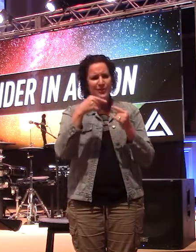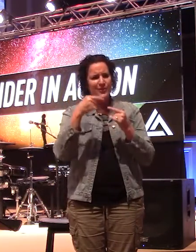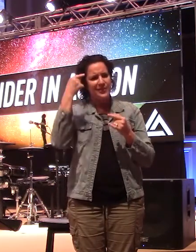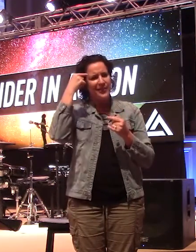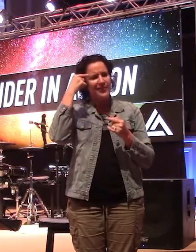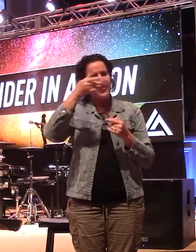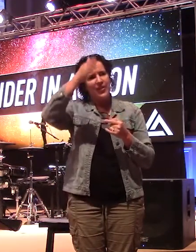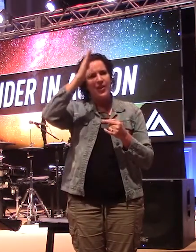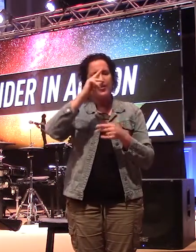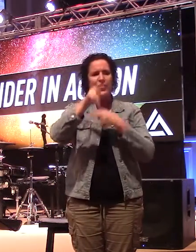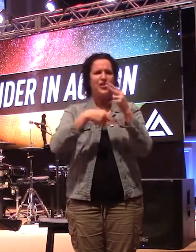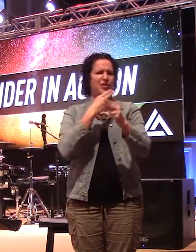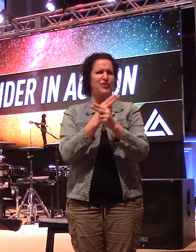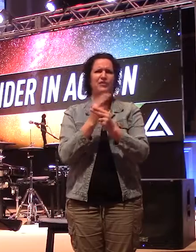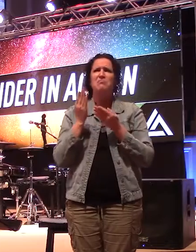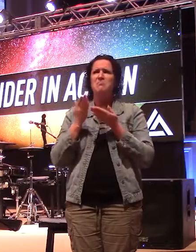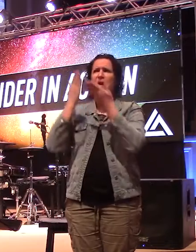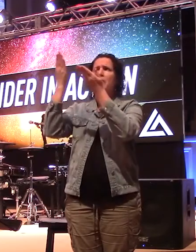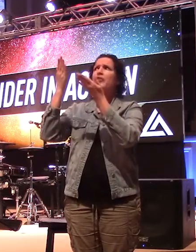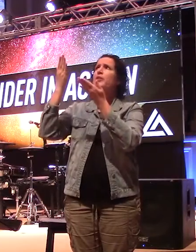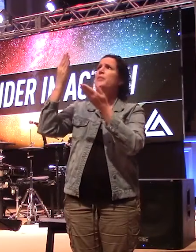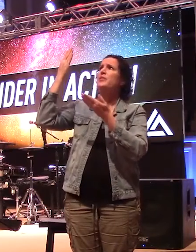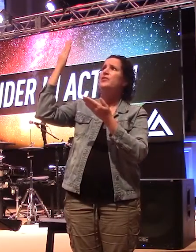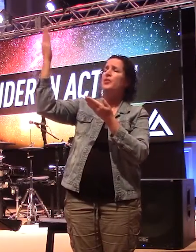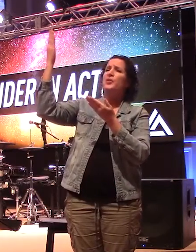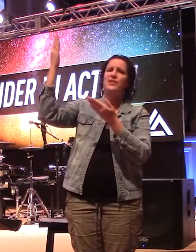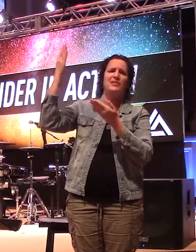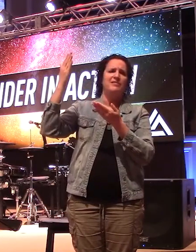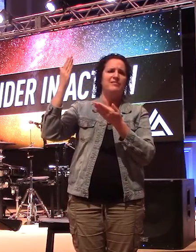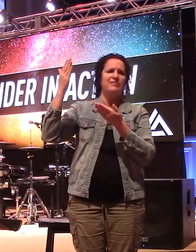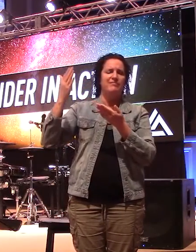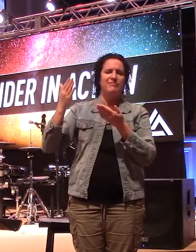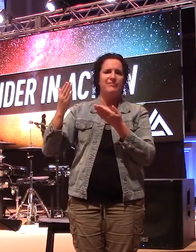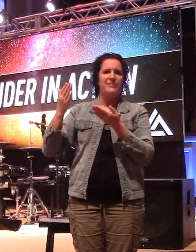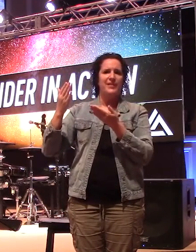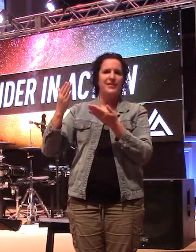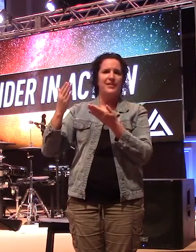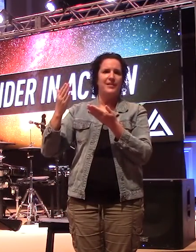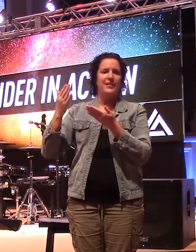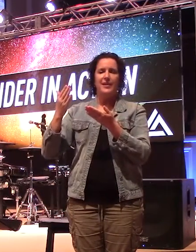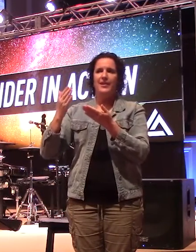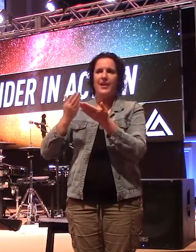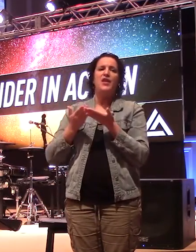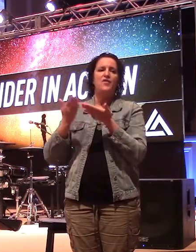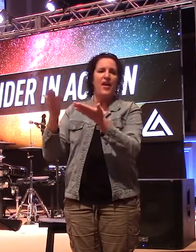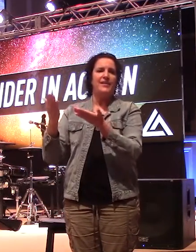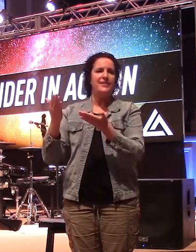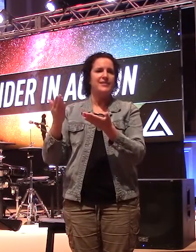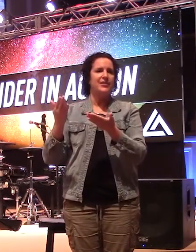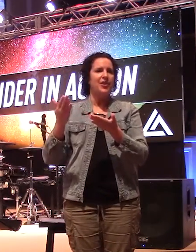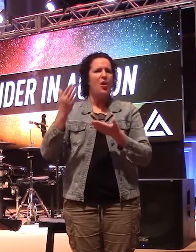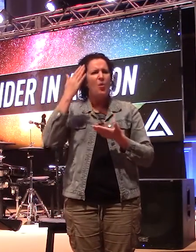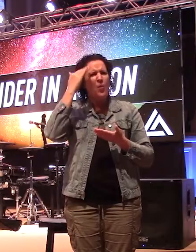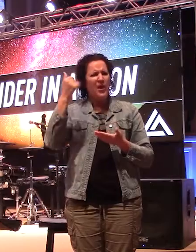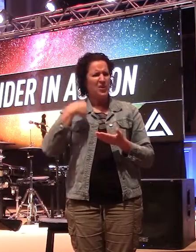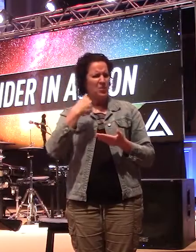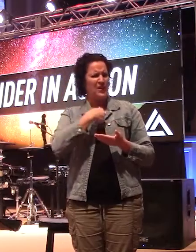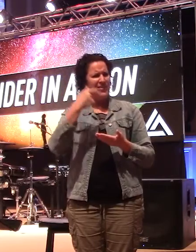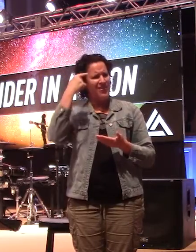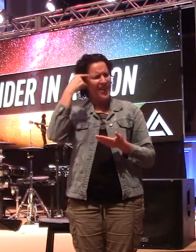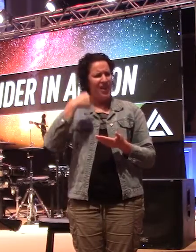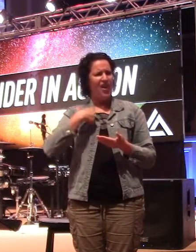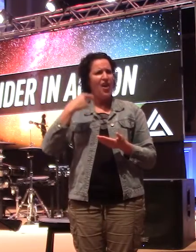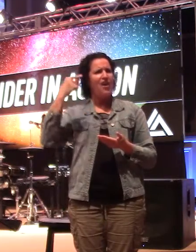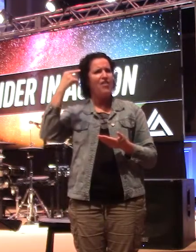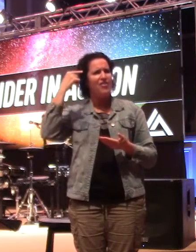of the universe your advice rather than your worship. Why are we giving God advice? Most